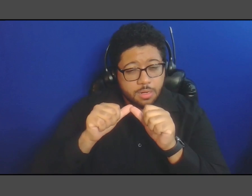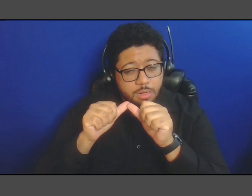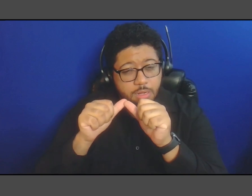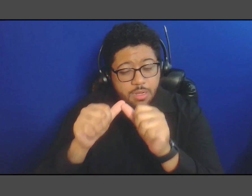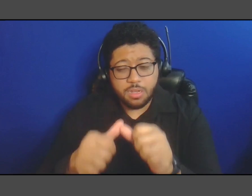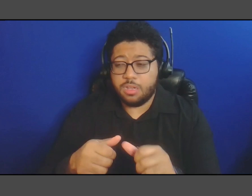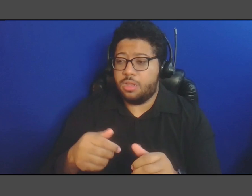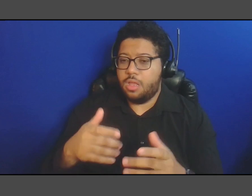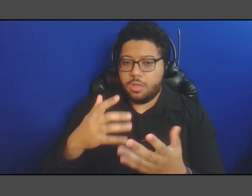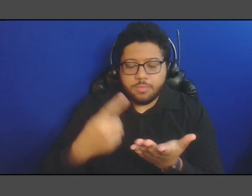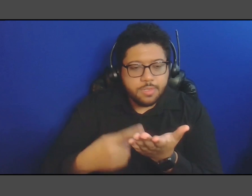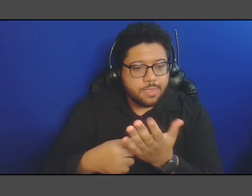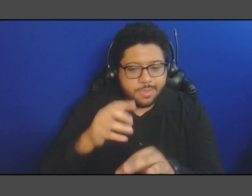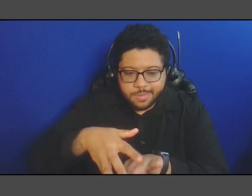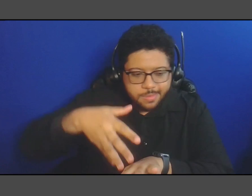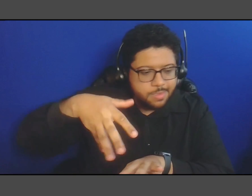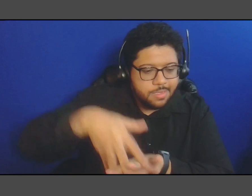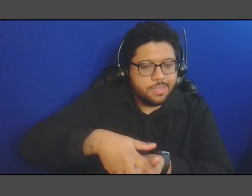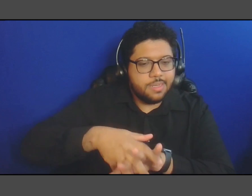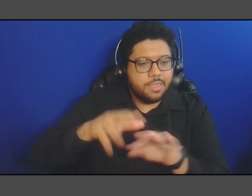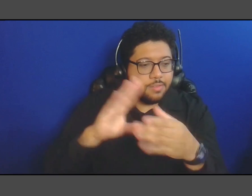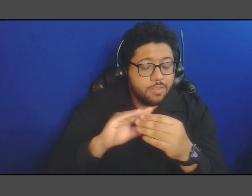American internment camps,